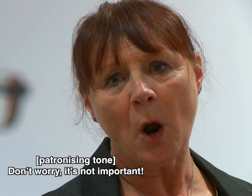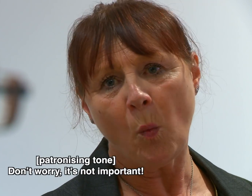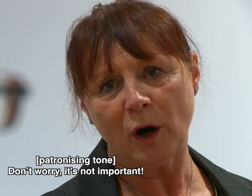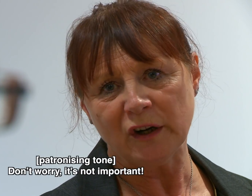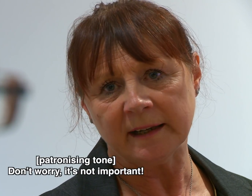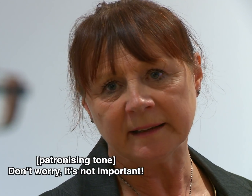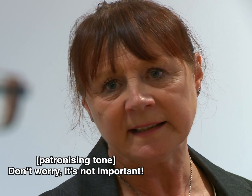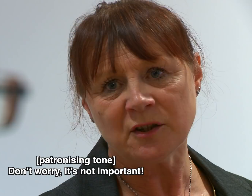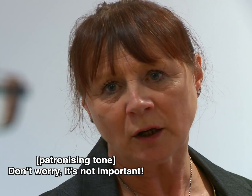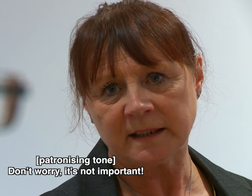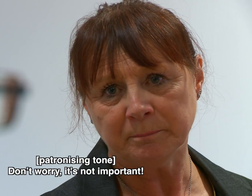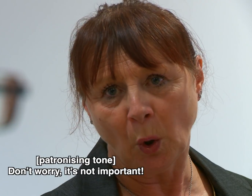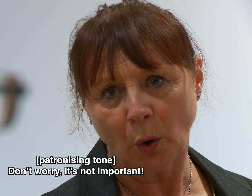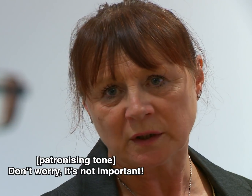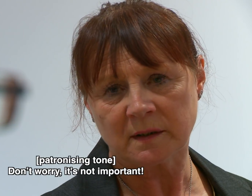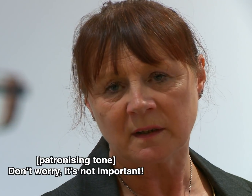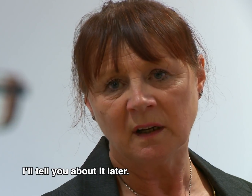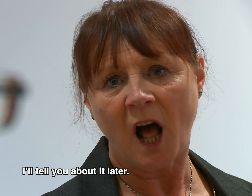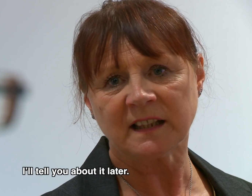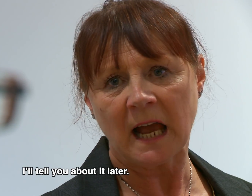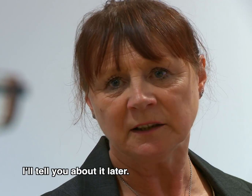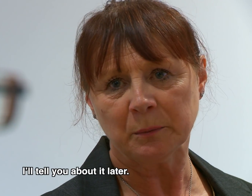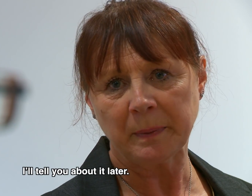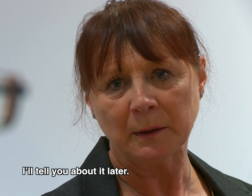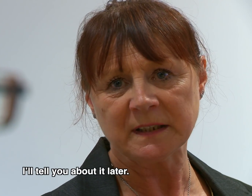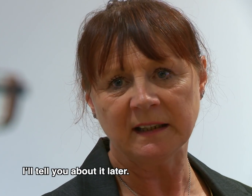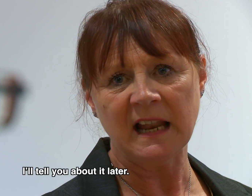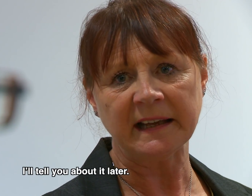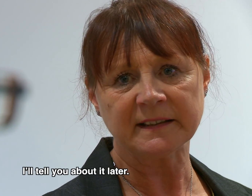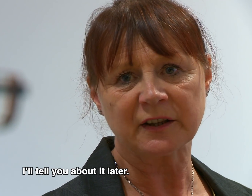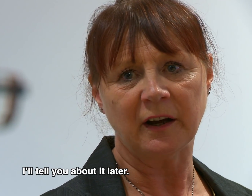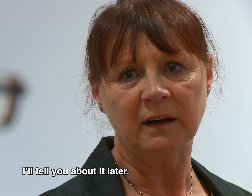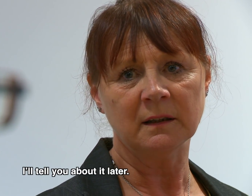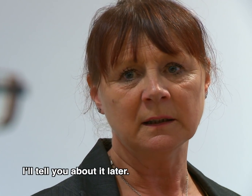Don't worry, it's not important. I'll tell you about it later.